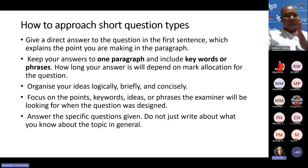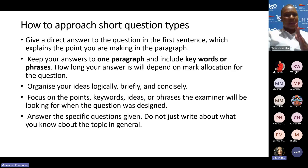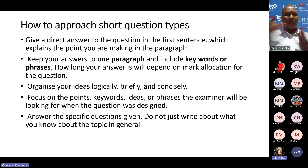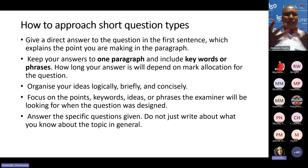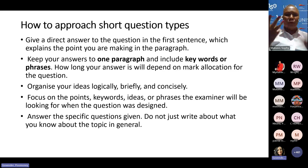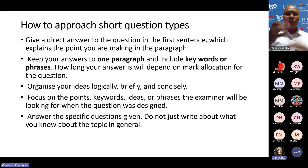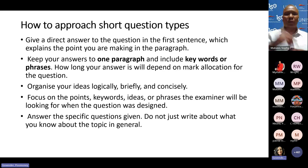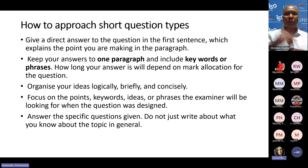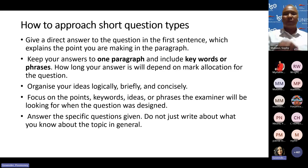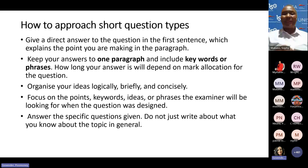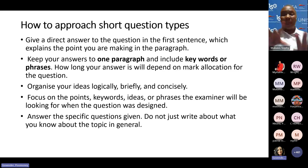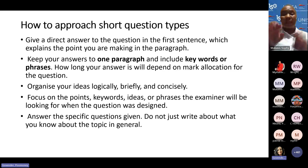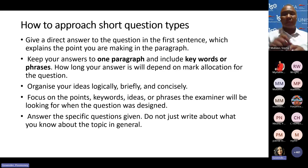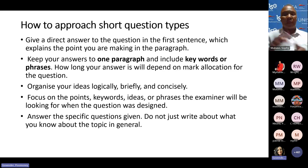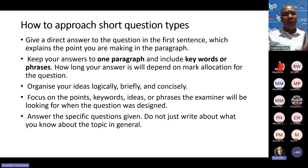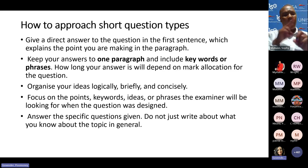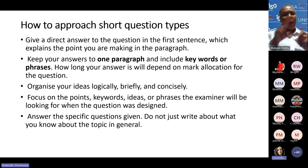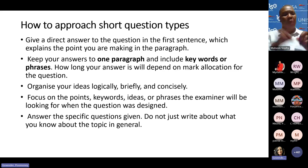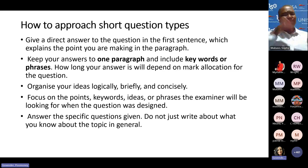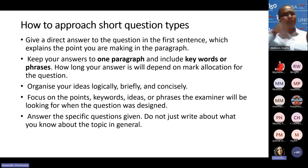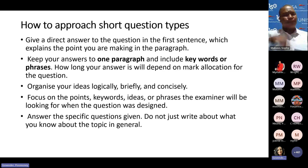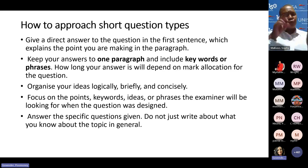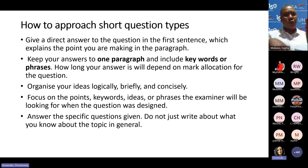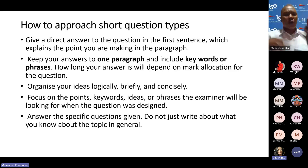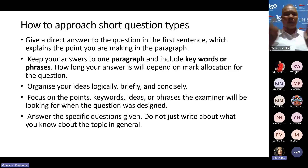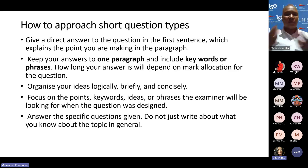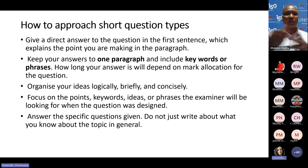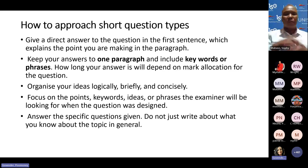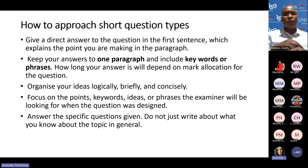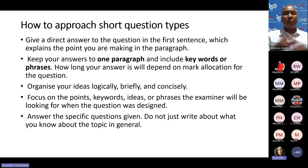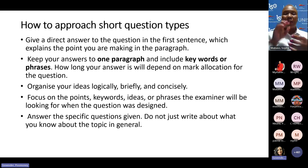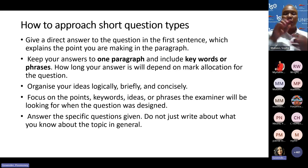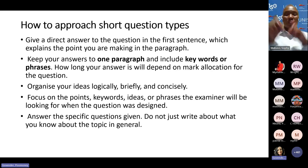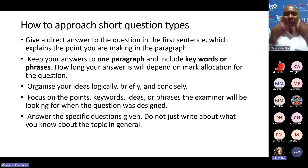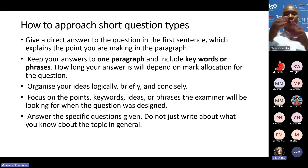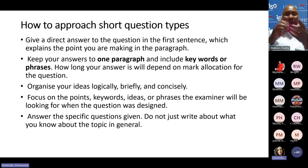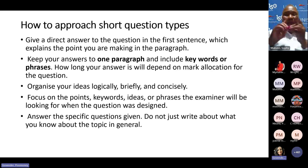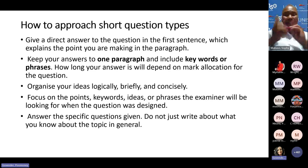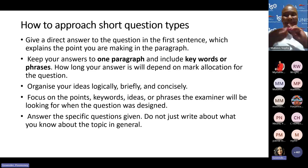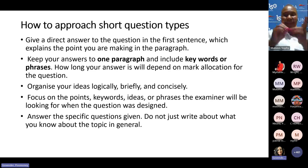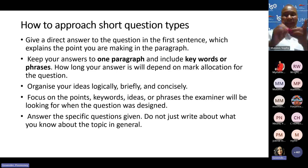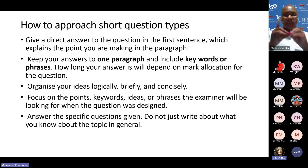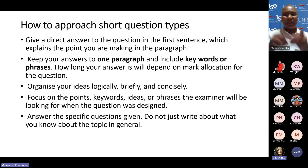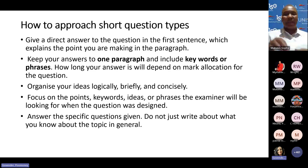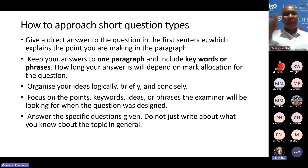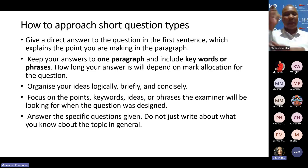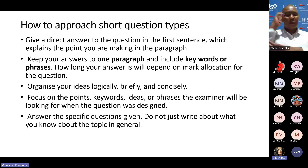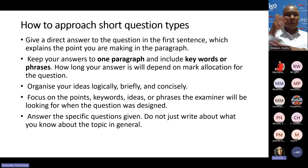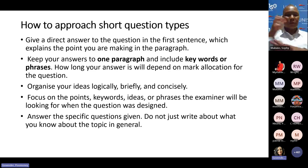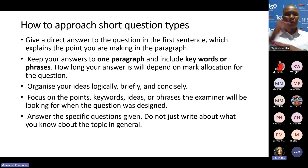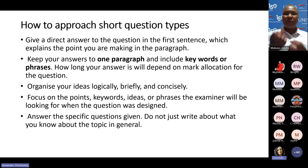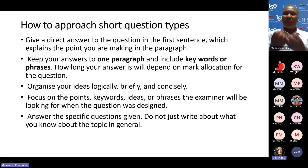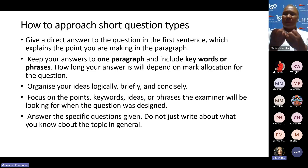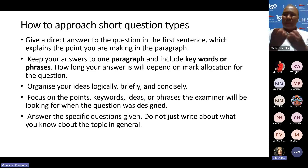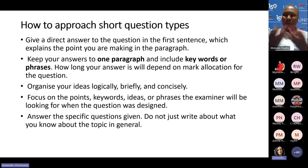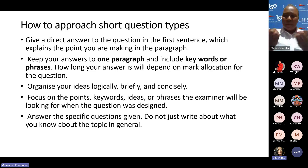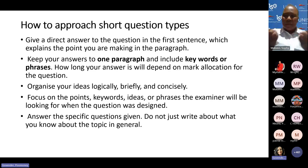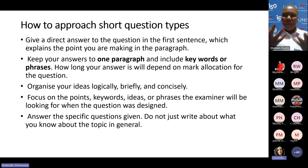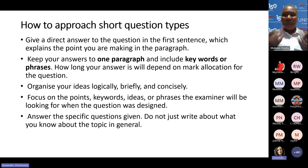the examiner will be looking for when the question was designed. Colleagues, remember that at UNISA, we've got thousands and thousands of